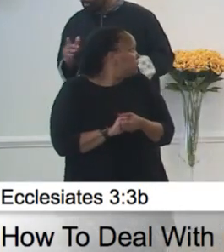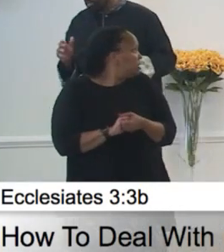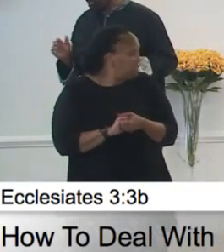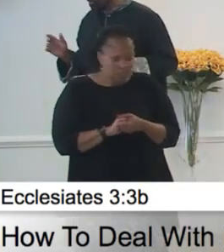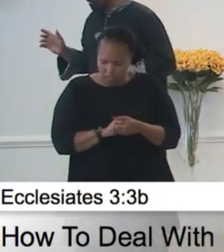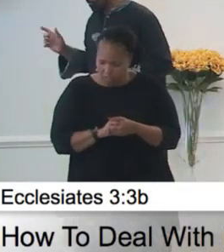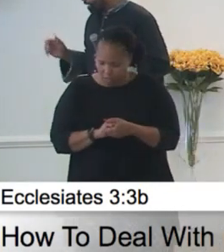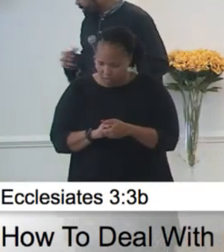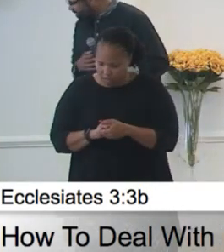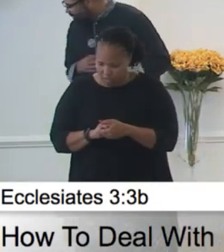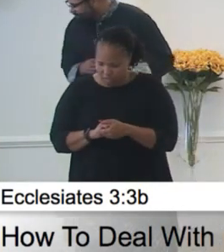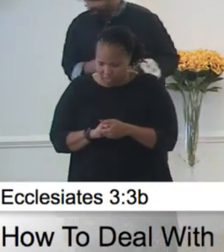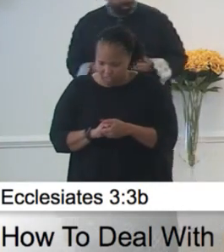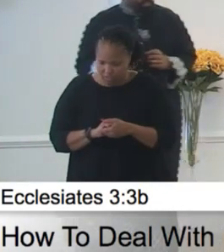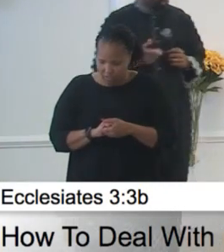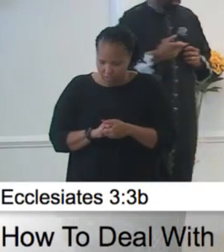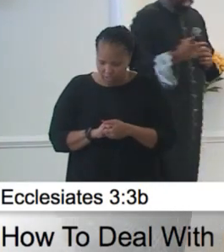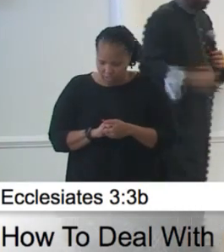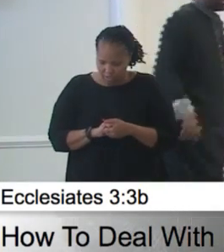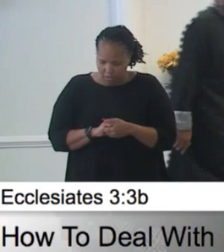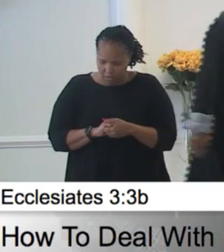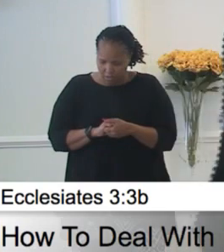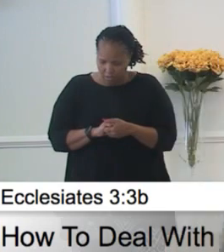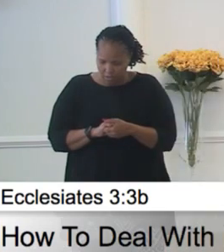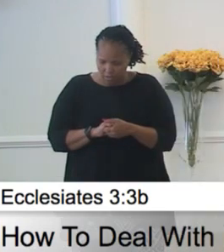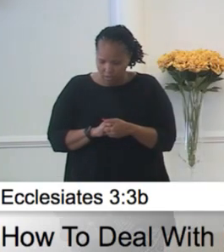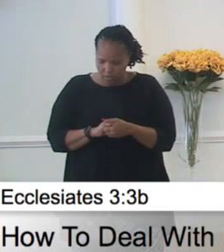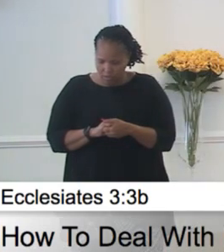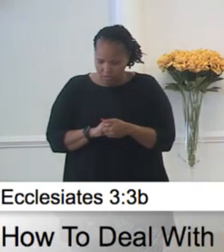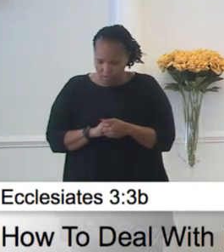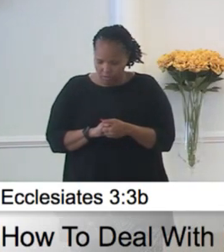two. Don't lock me up with the Lord. This is what happened.